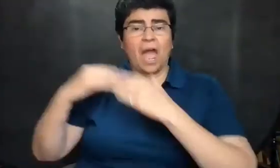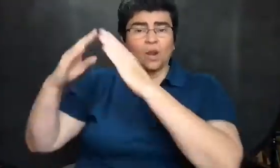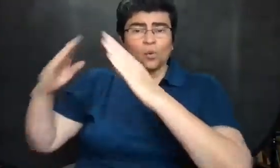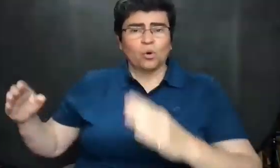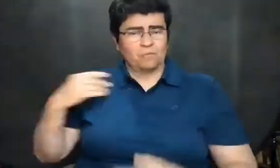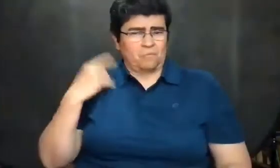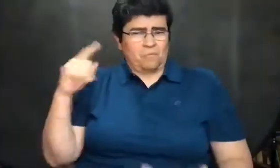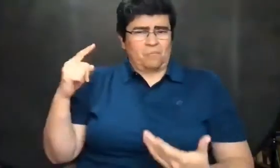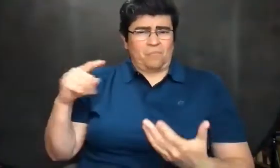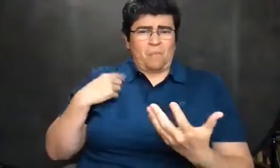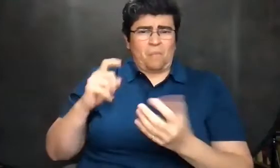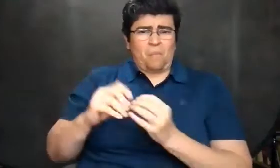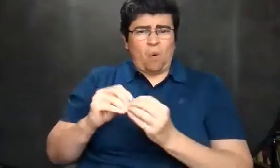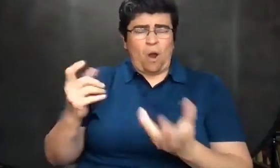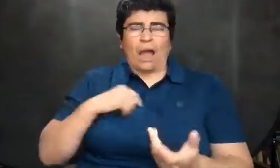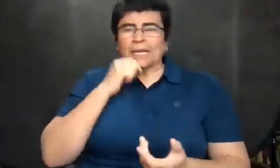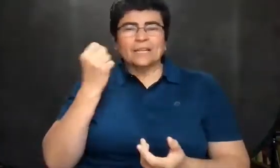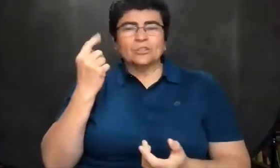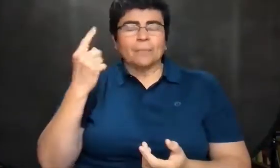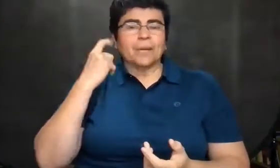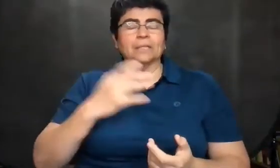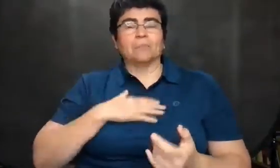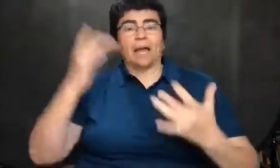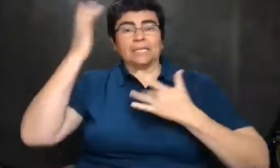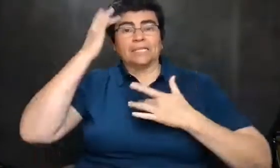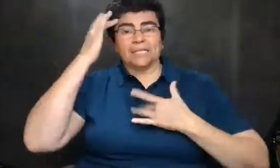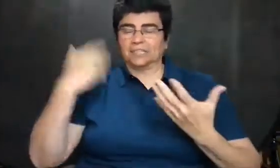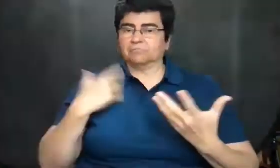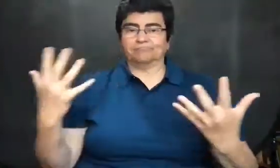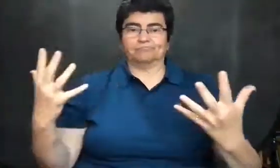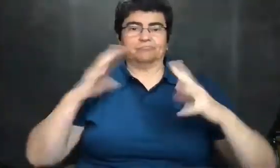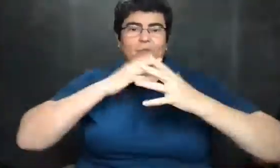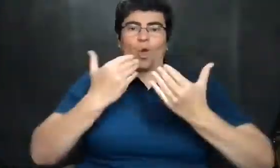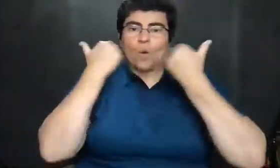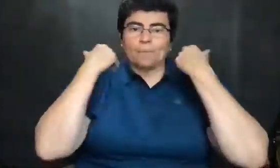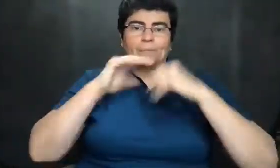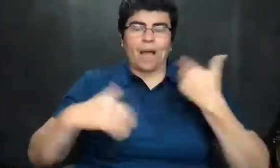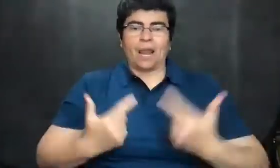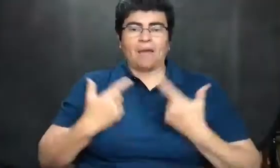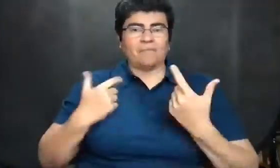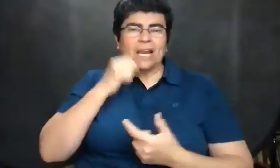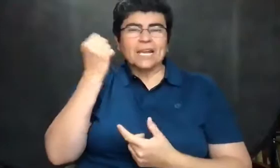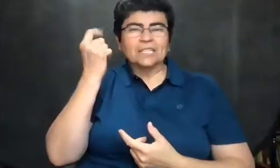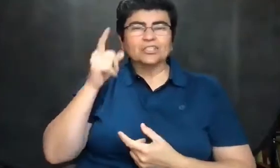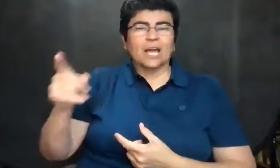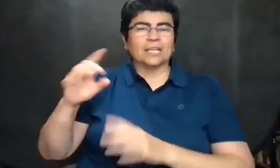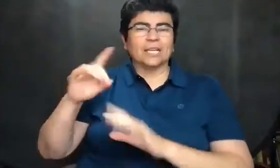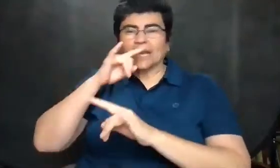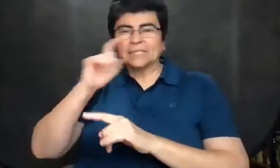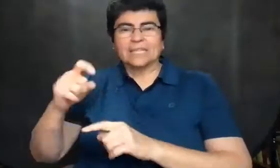didn't understand because my disease was having its way with me. You know, I didn't get the part that they needed emotional support. You know, they were teenagers,